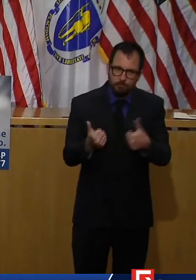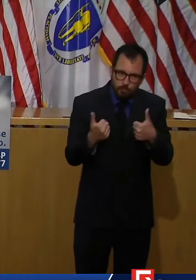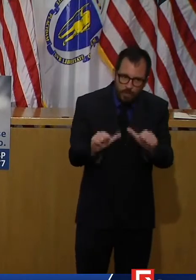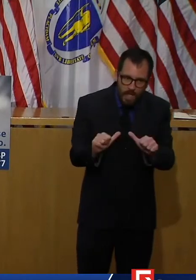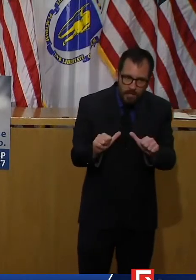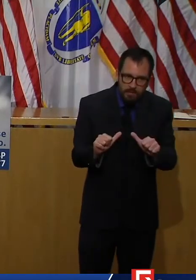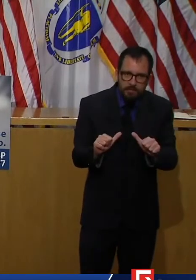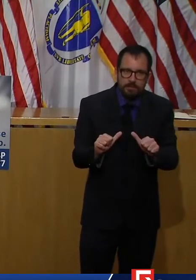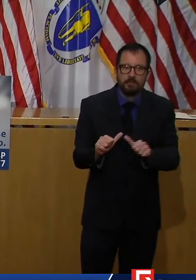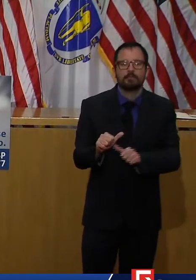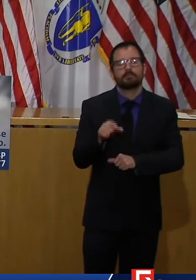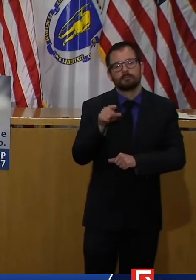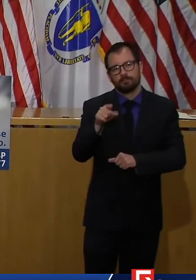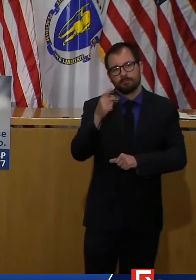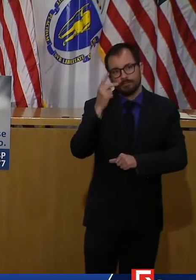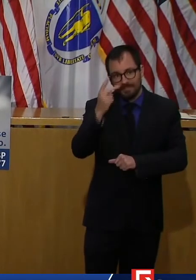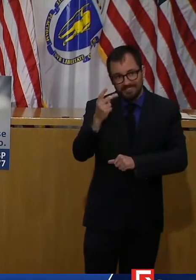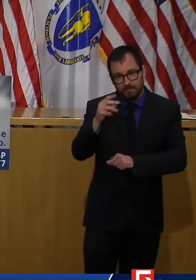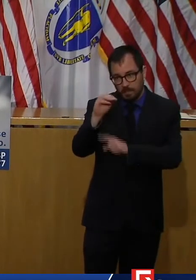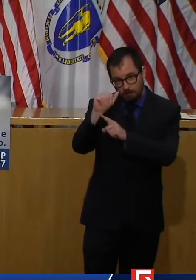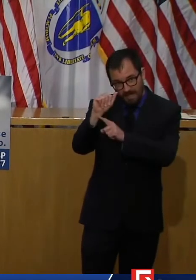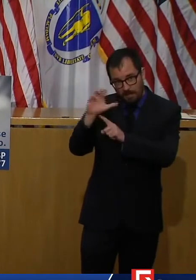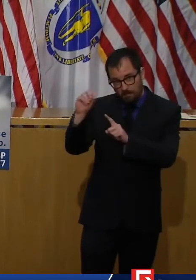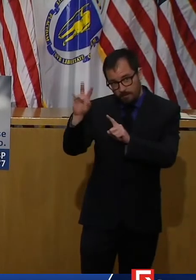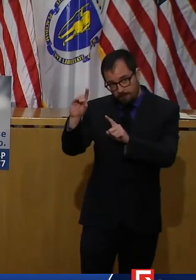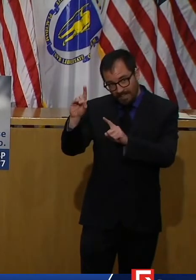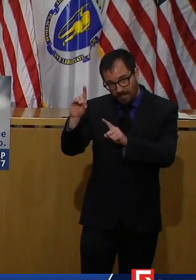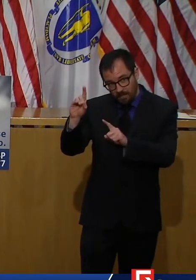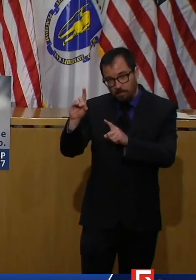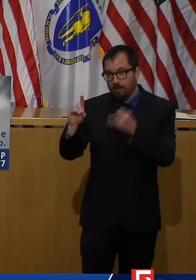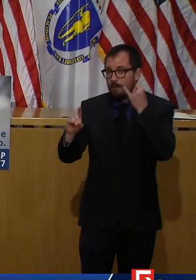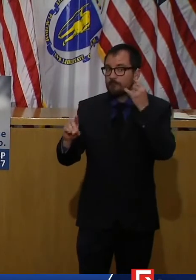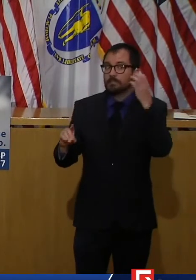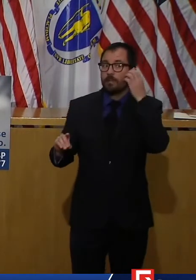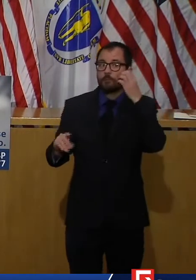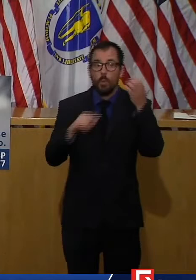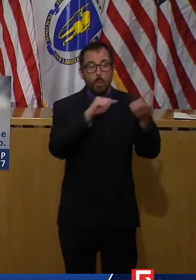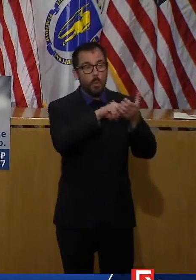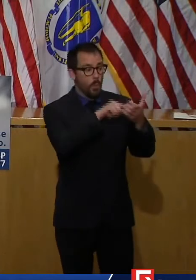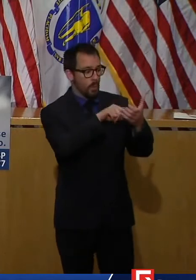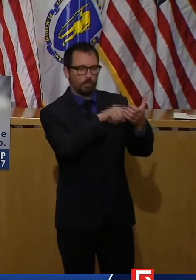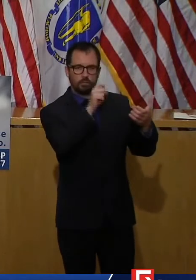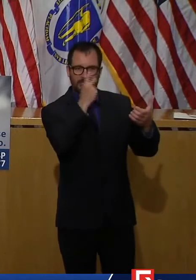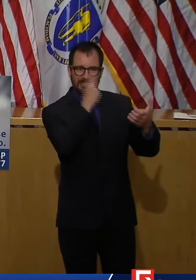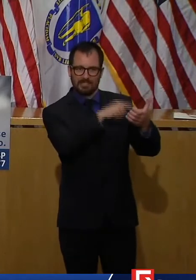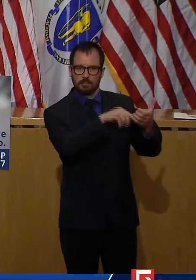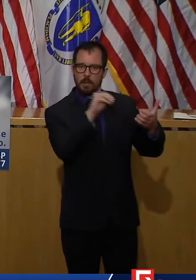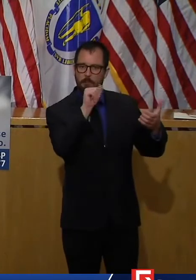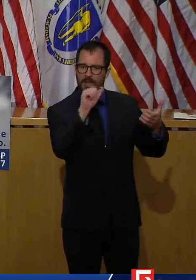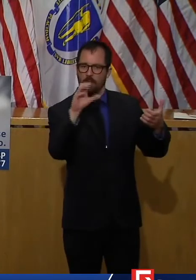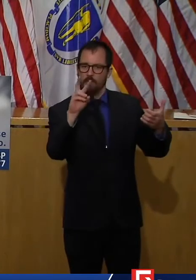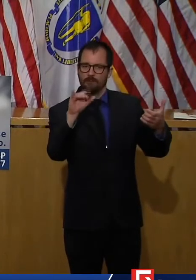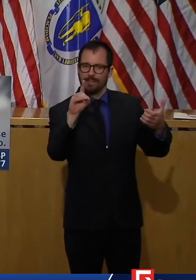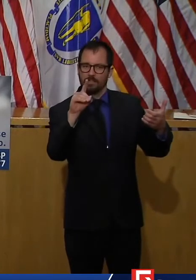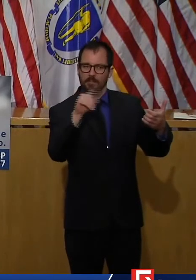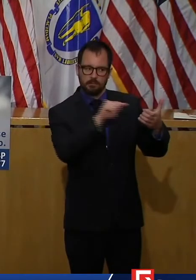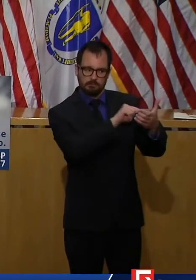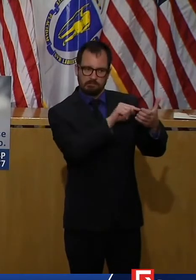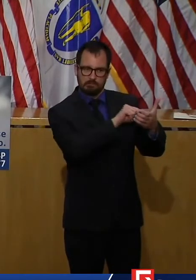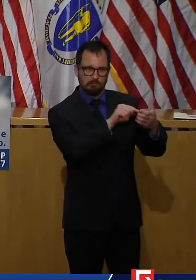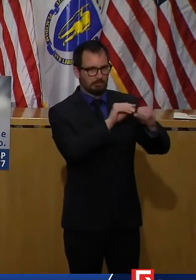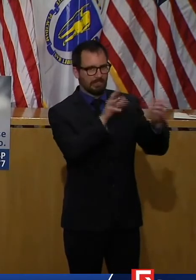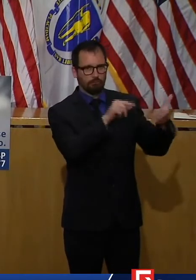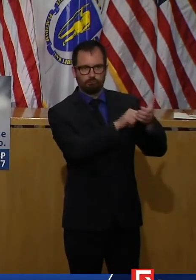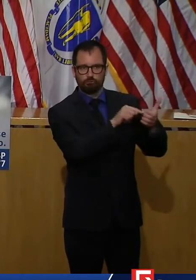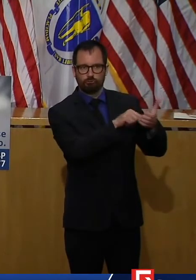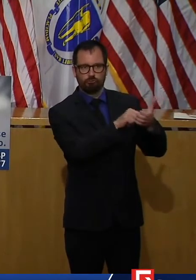individual with a cell phone or a landline. And I think one of the things we can do is have folks, if they're worried about a scam, have